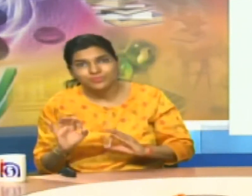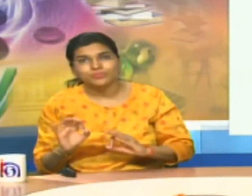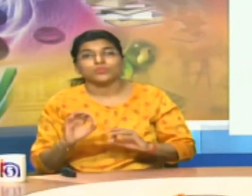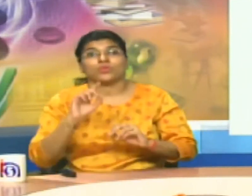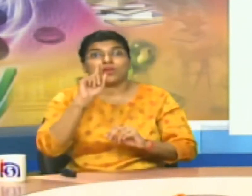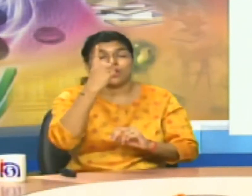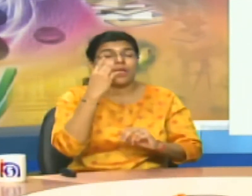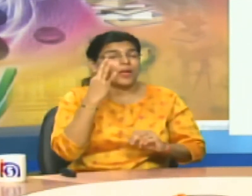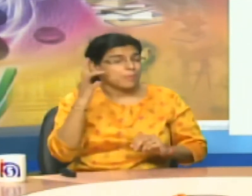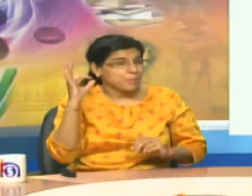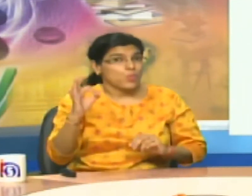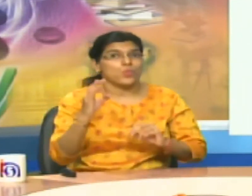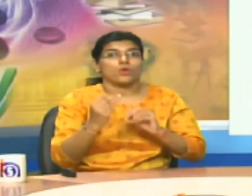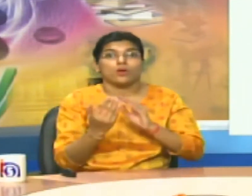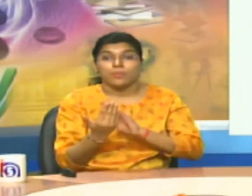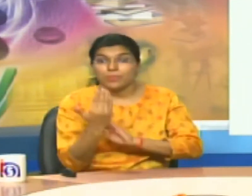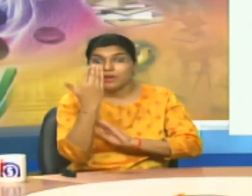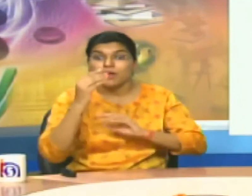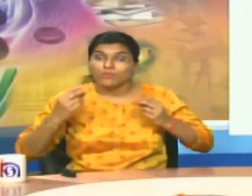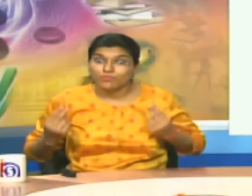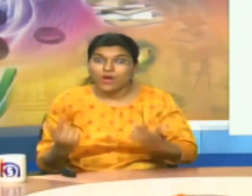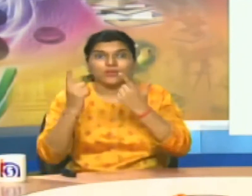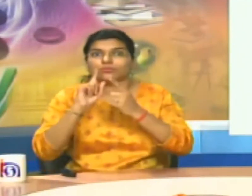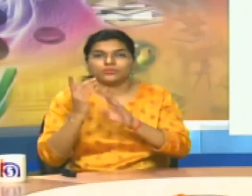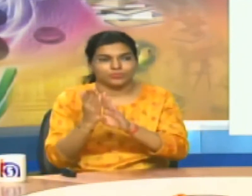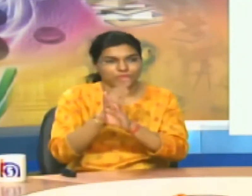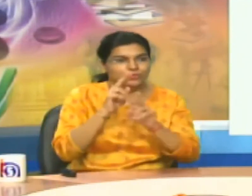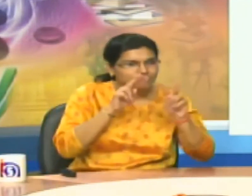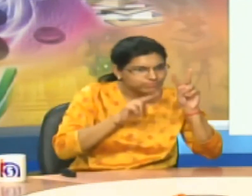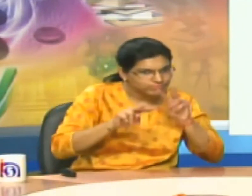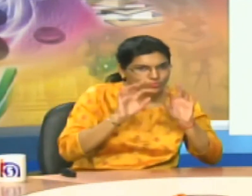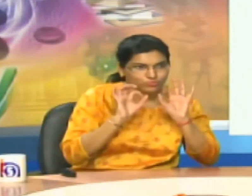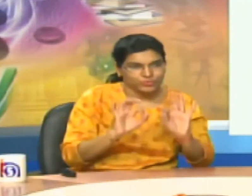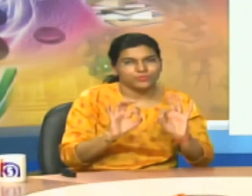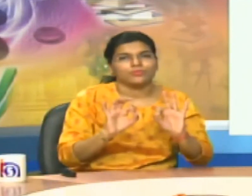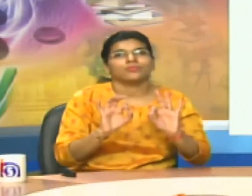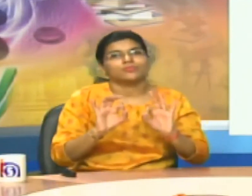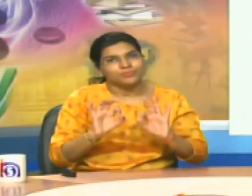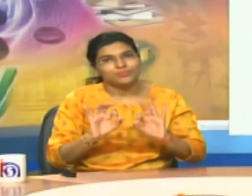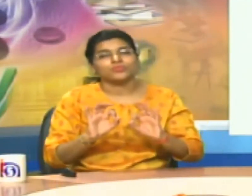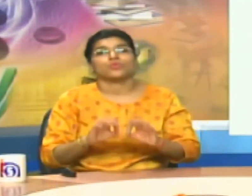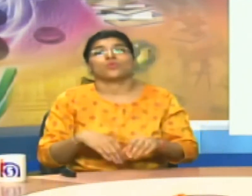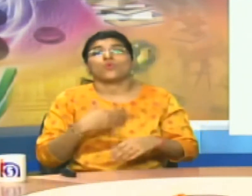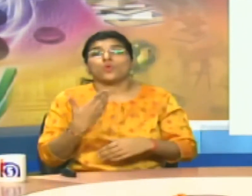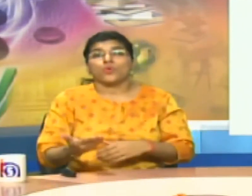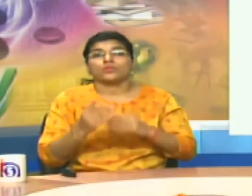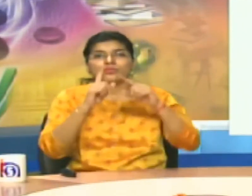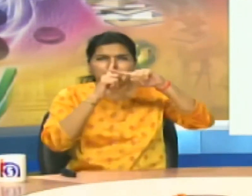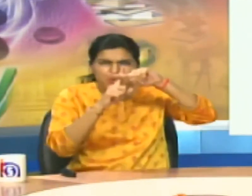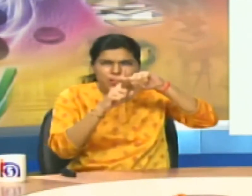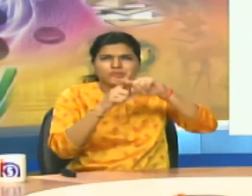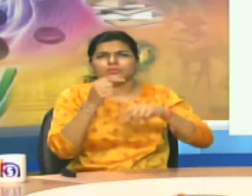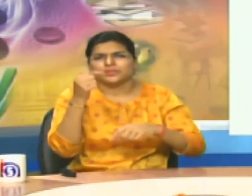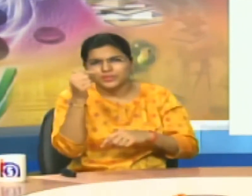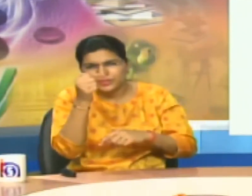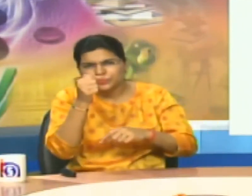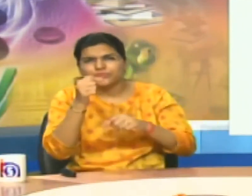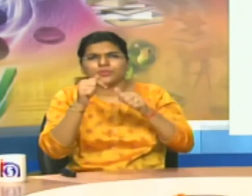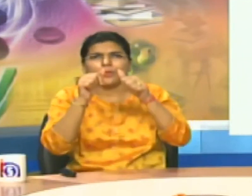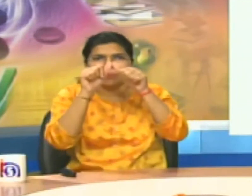text. The important is just don't take your printout so soon. You should make a preview